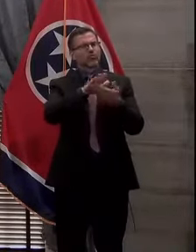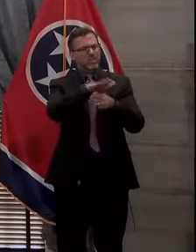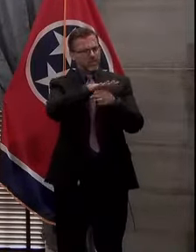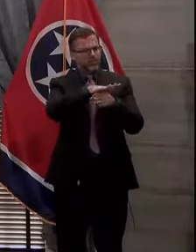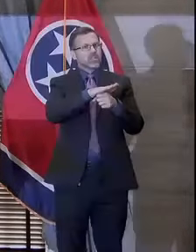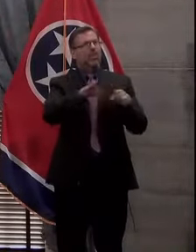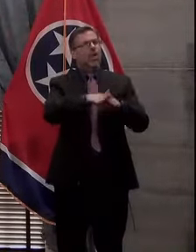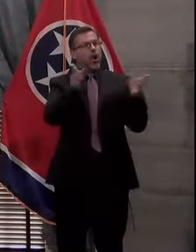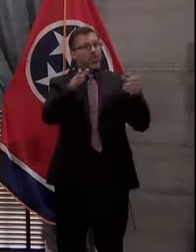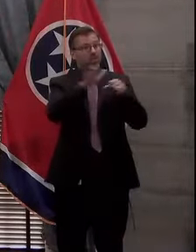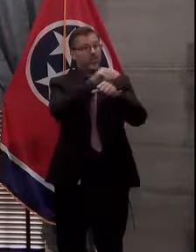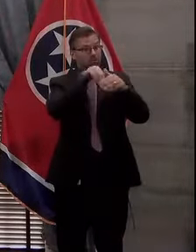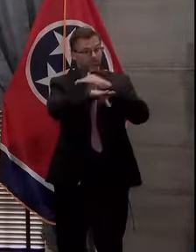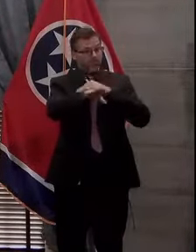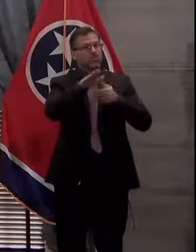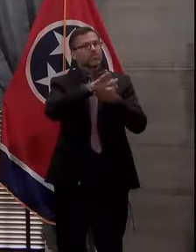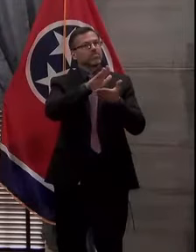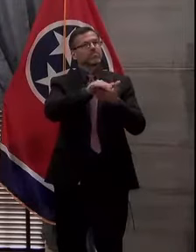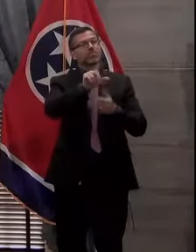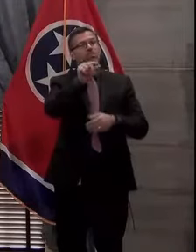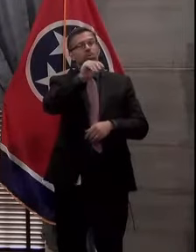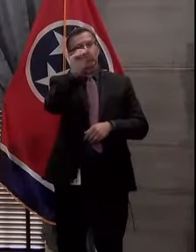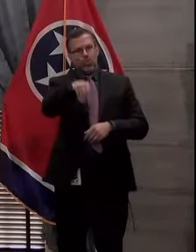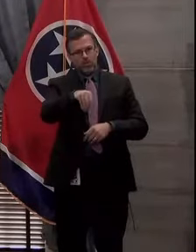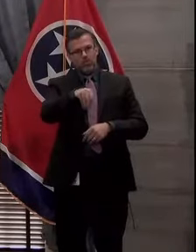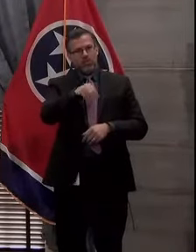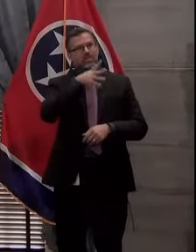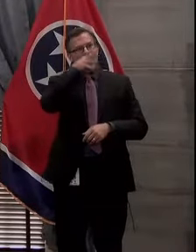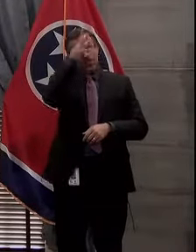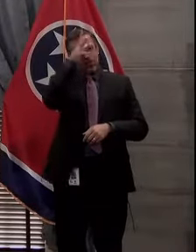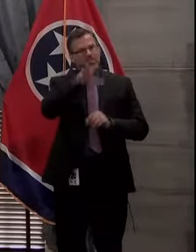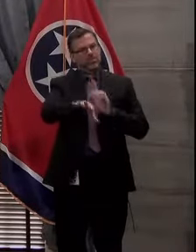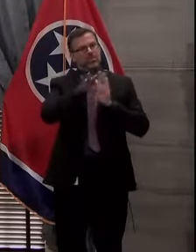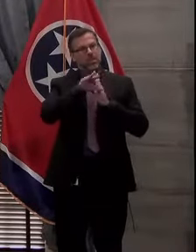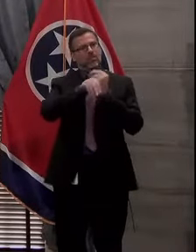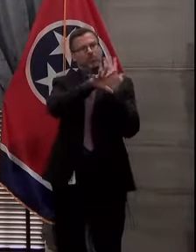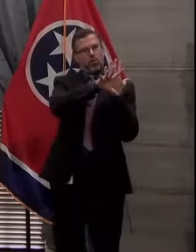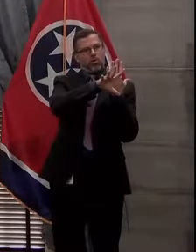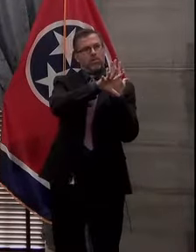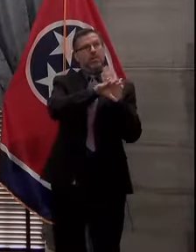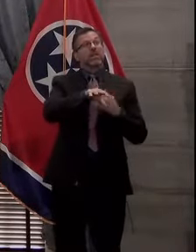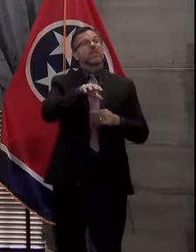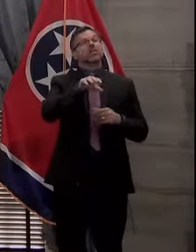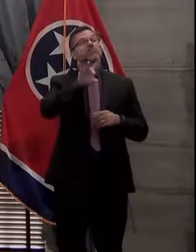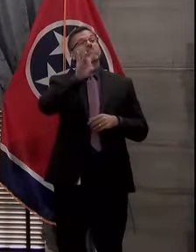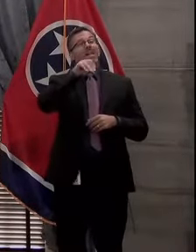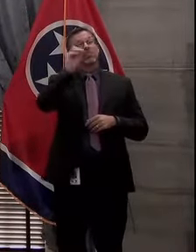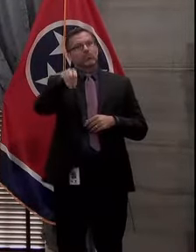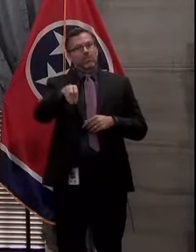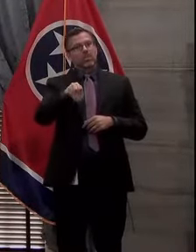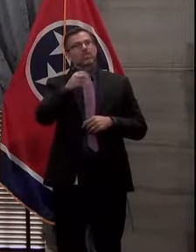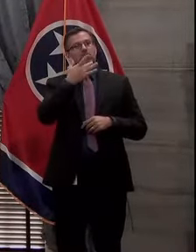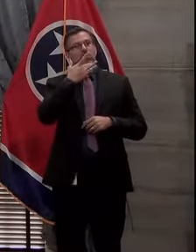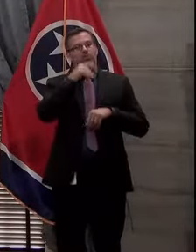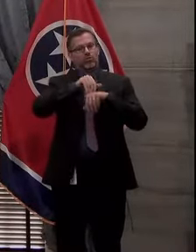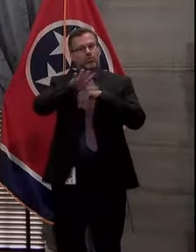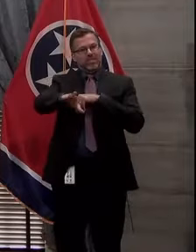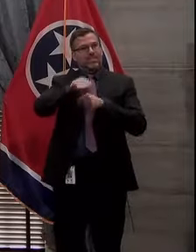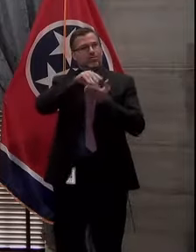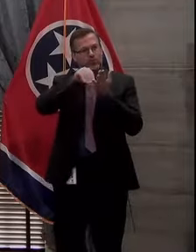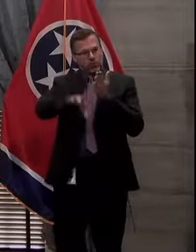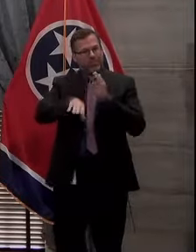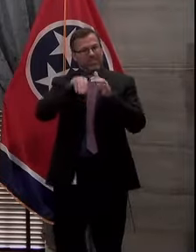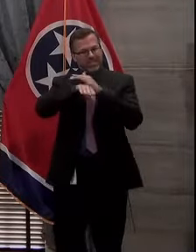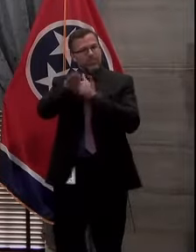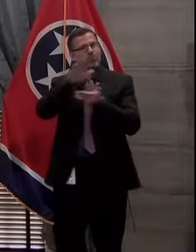person, about 20% of parents are choosing the remote option. The rest are choosing to send their children to school in person. And so that's the current status